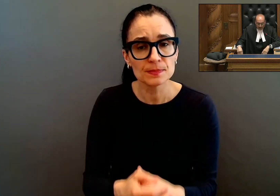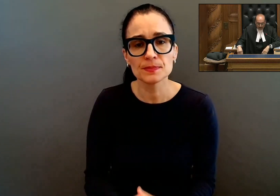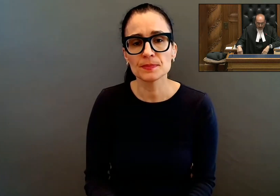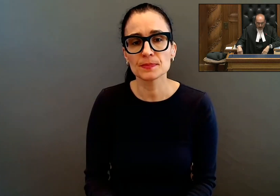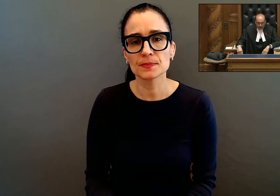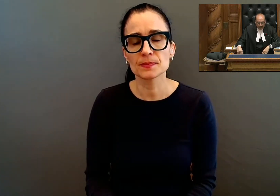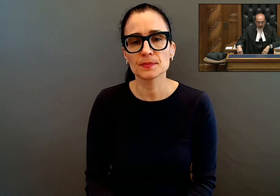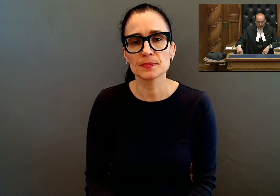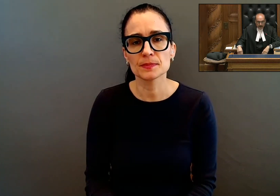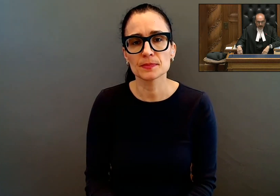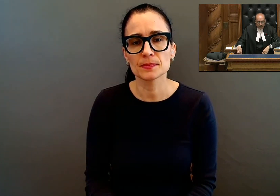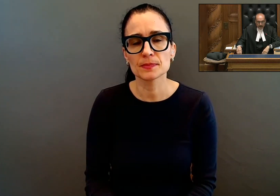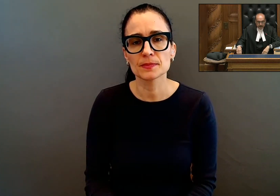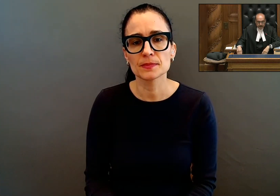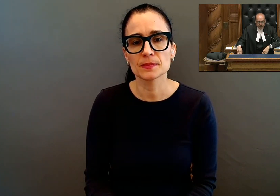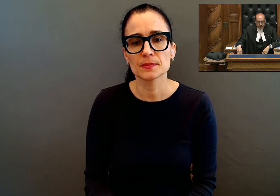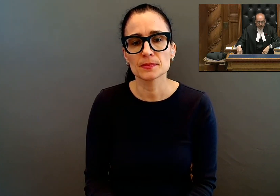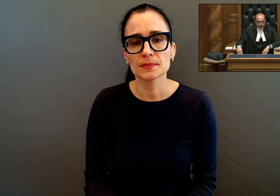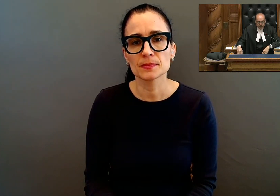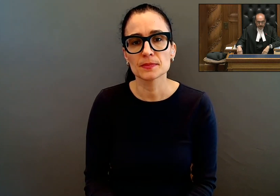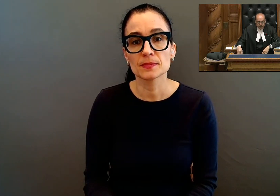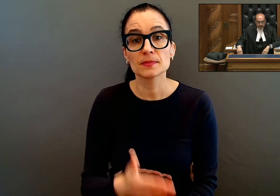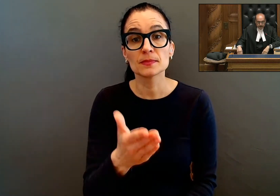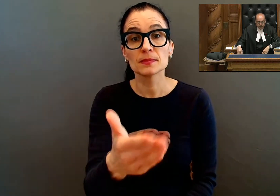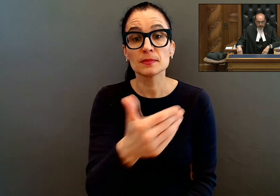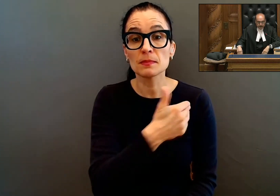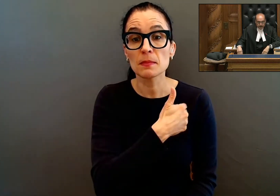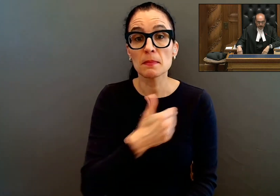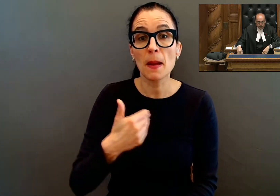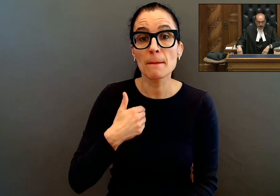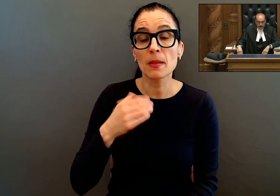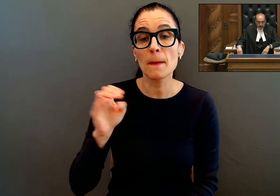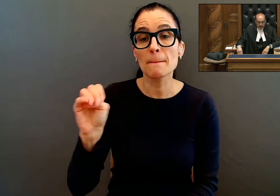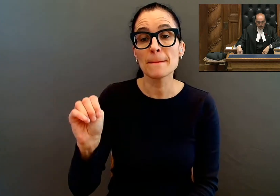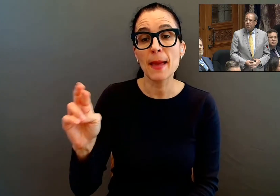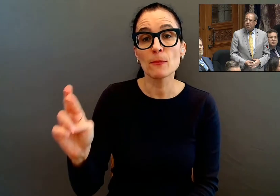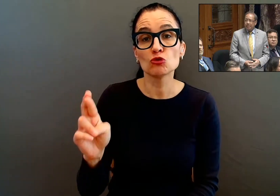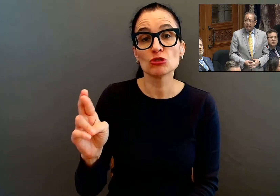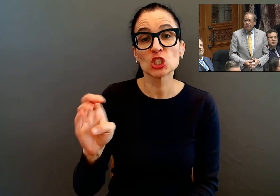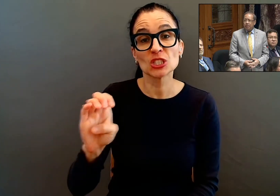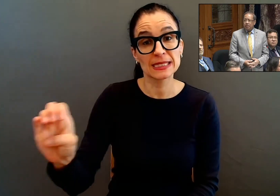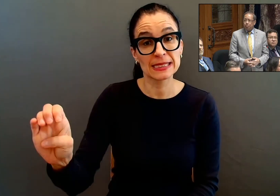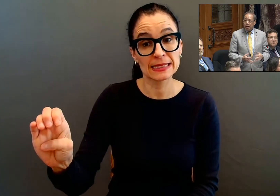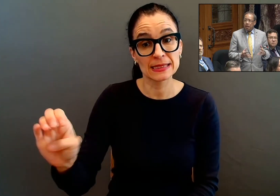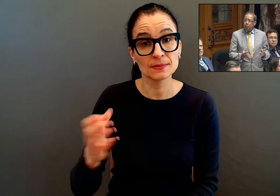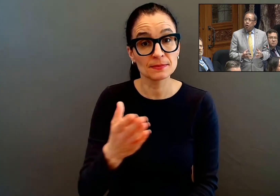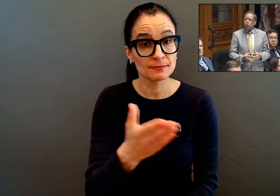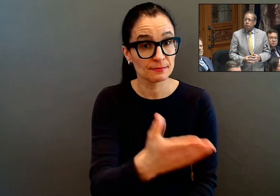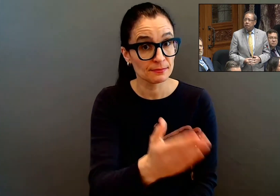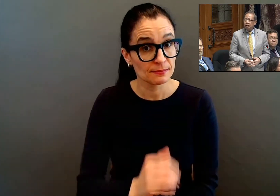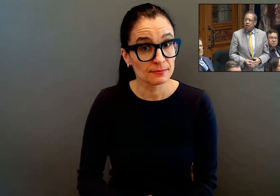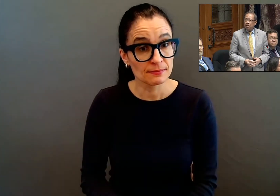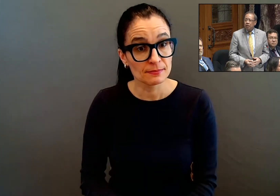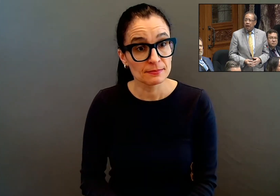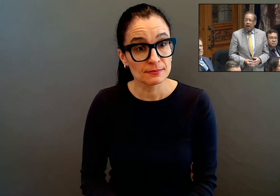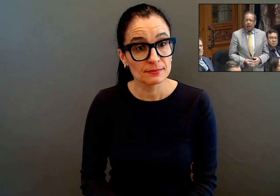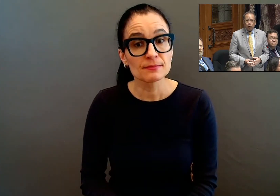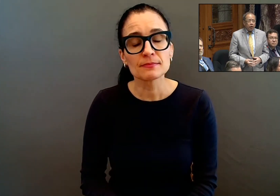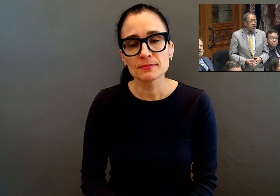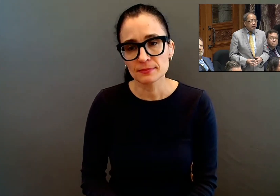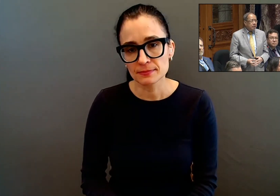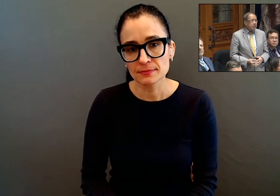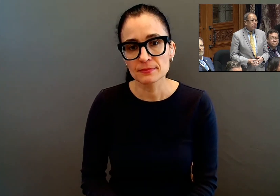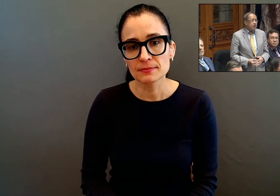Member for Maple Ridge East. Mr. Speaker, I have seen seniors being abused.